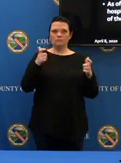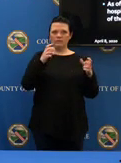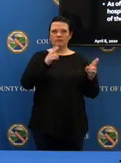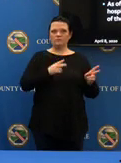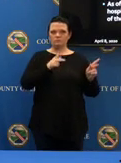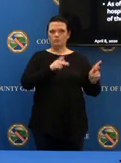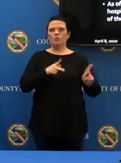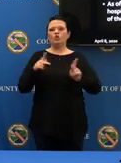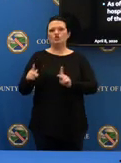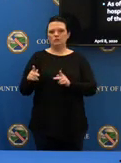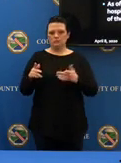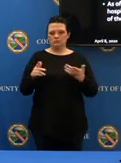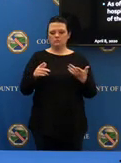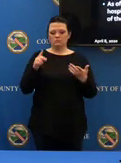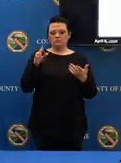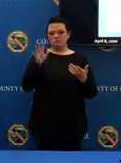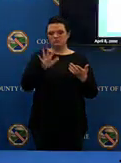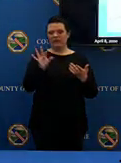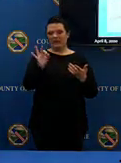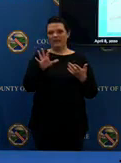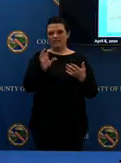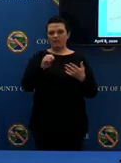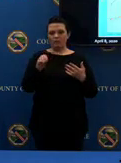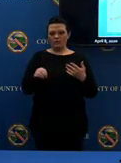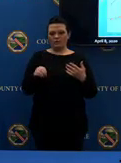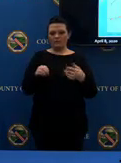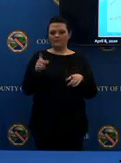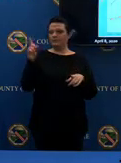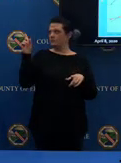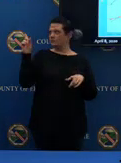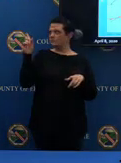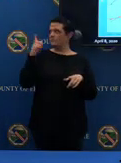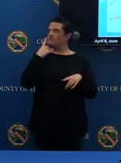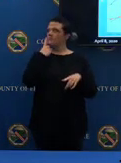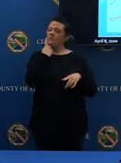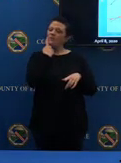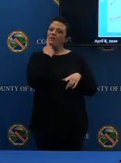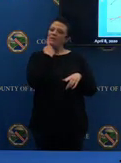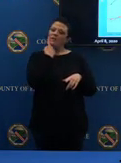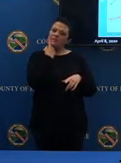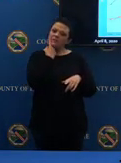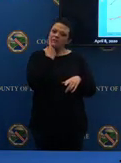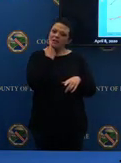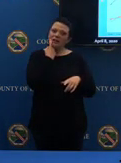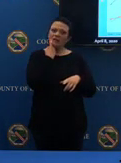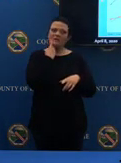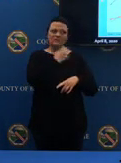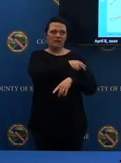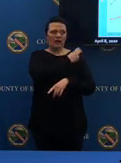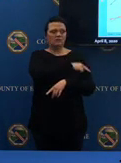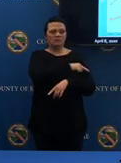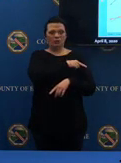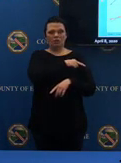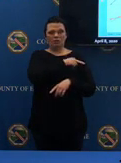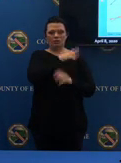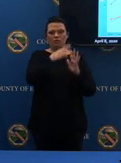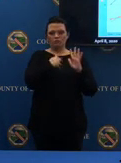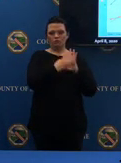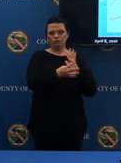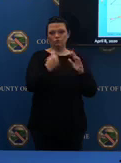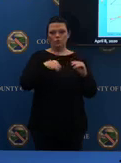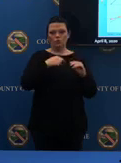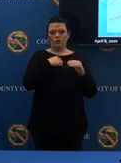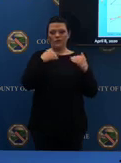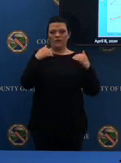almost 100%, about 95%. Here's the latest hospitalization chart. And we did have the drop